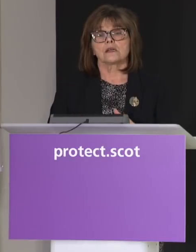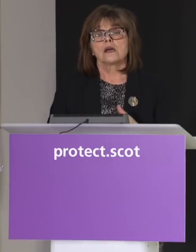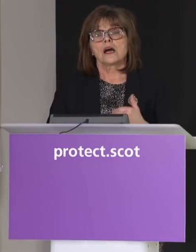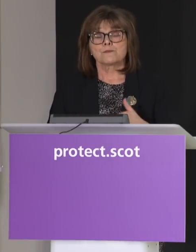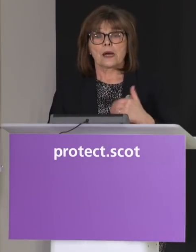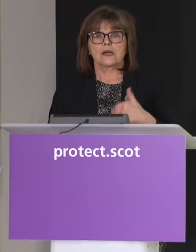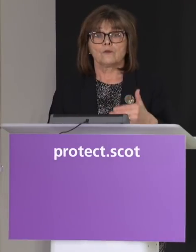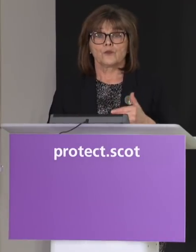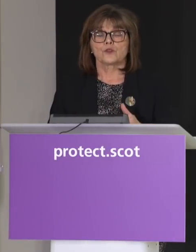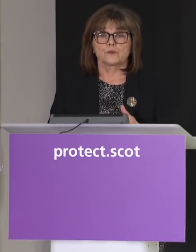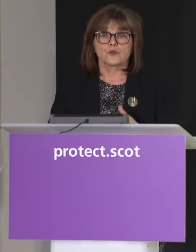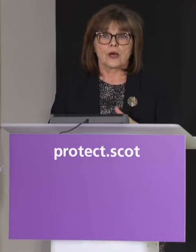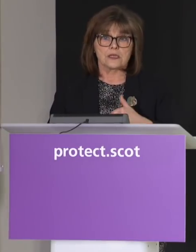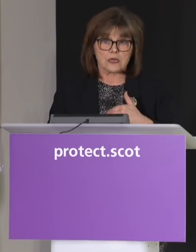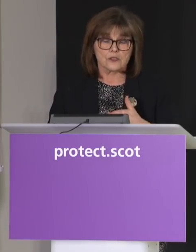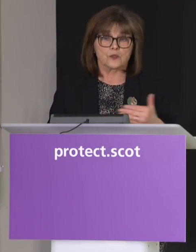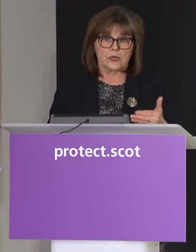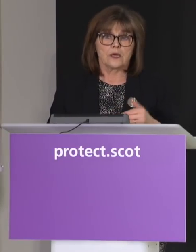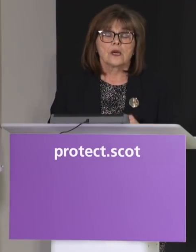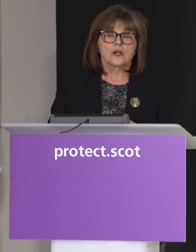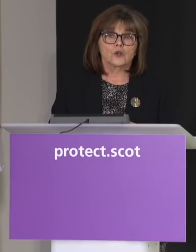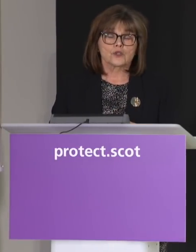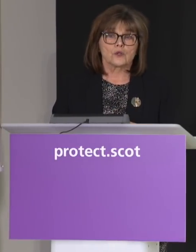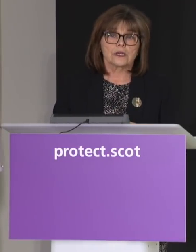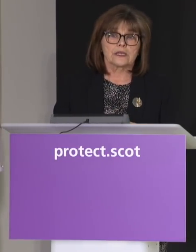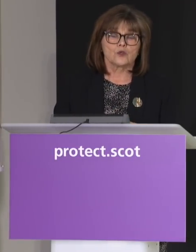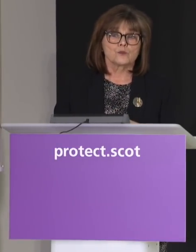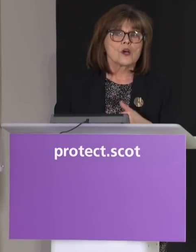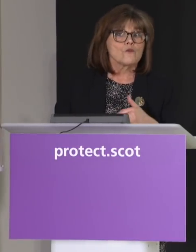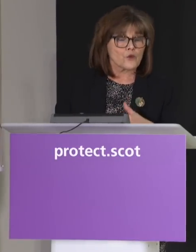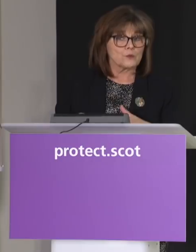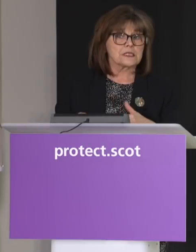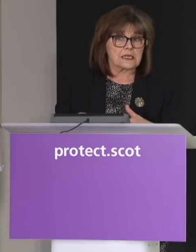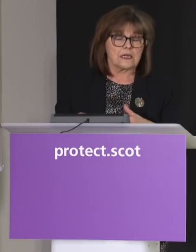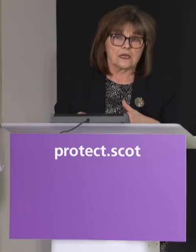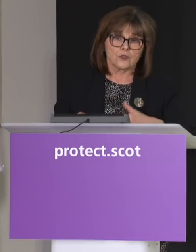test there as backup for them. So that is underway across all our care homes